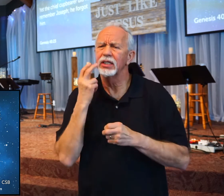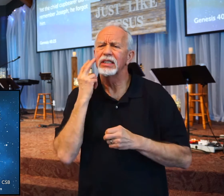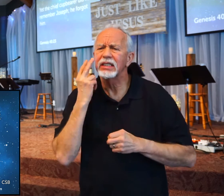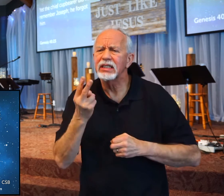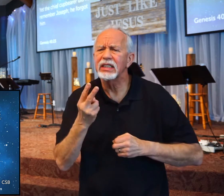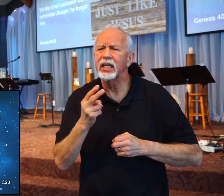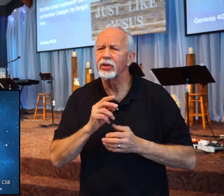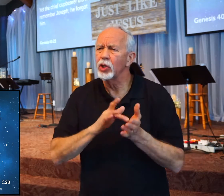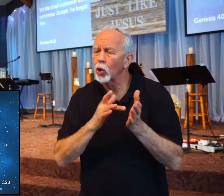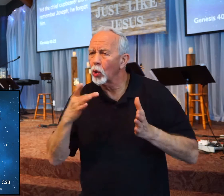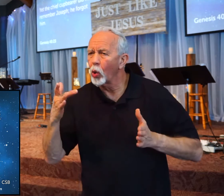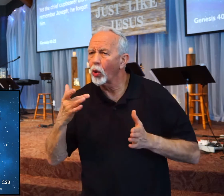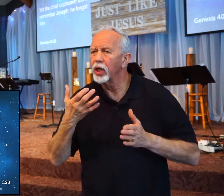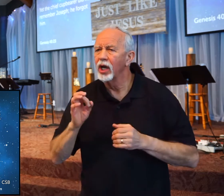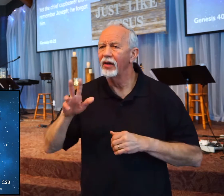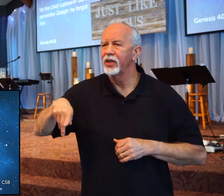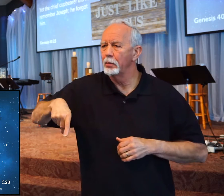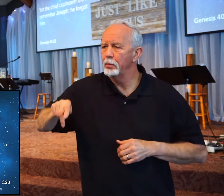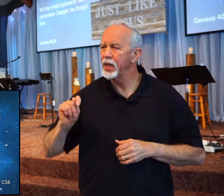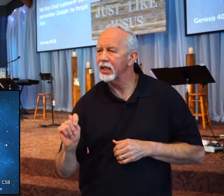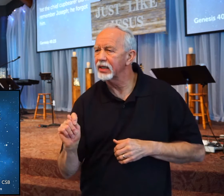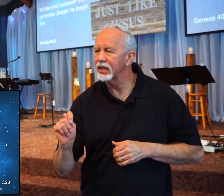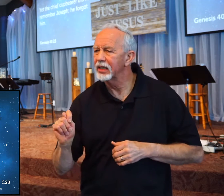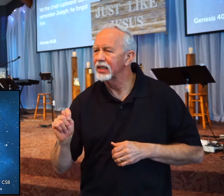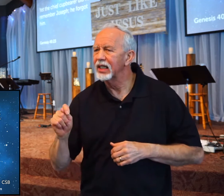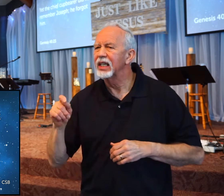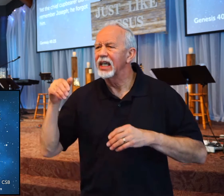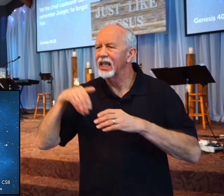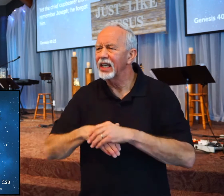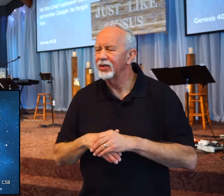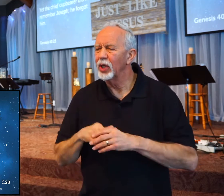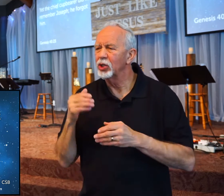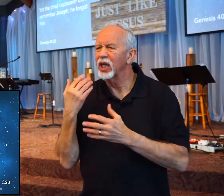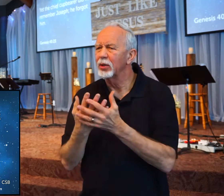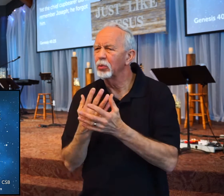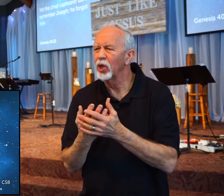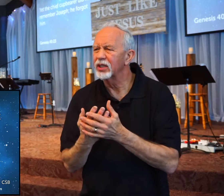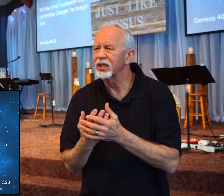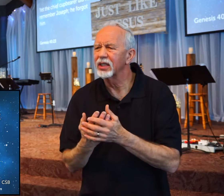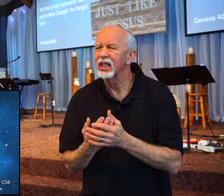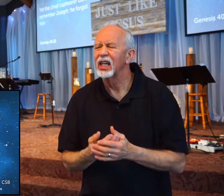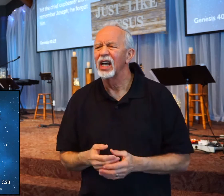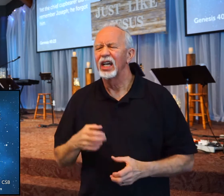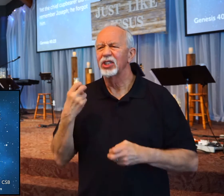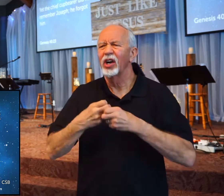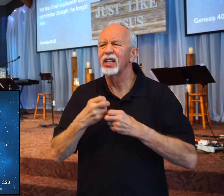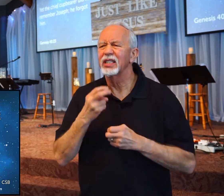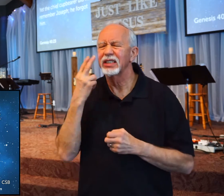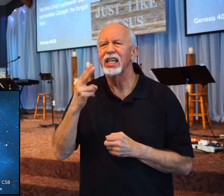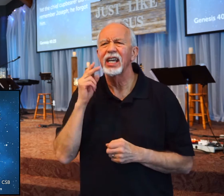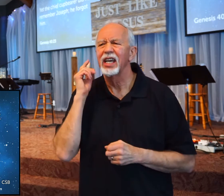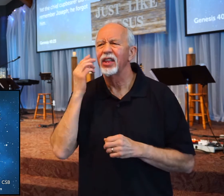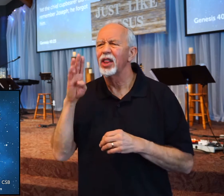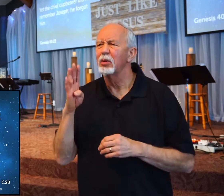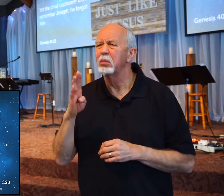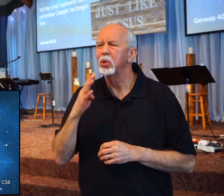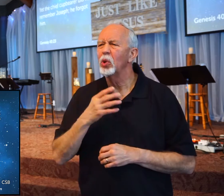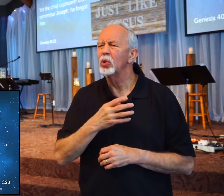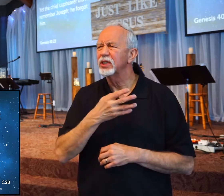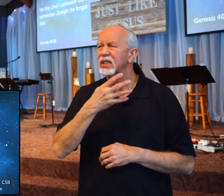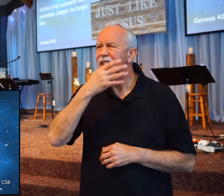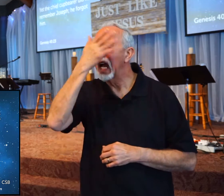the glory ahead when you're in a dark pit. It's hard to see the blue skies and the green